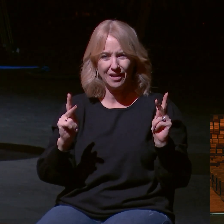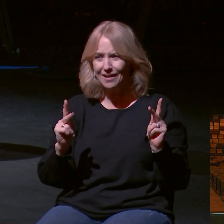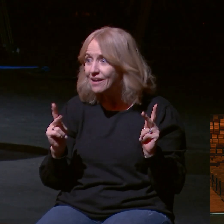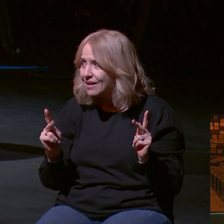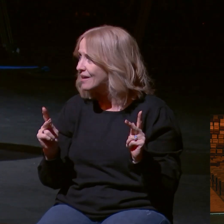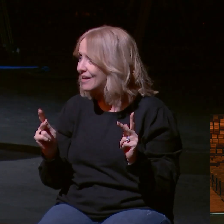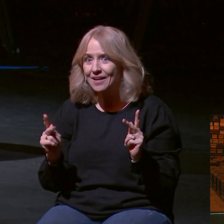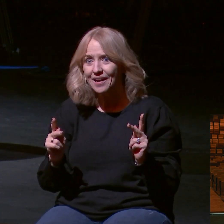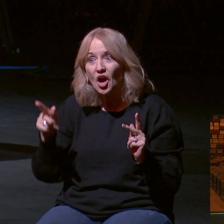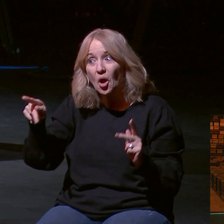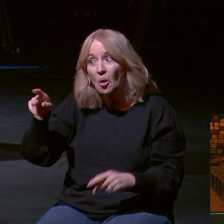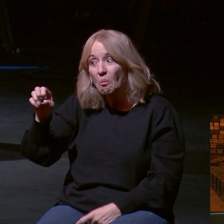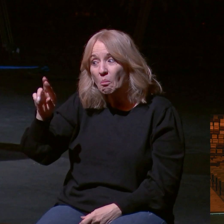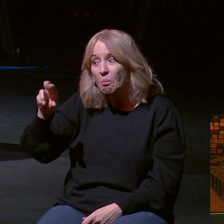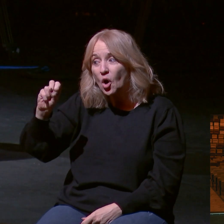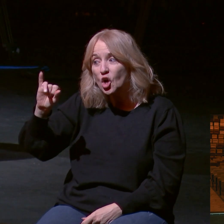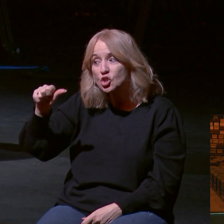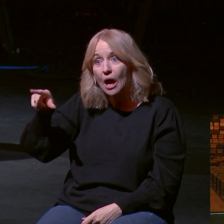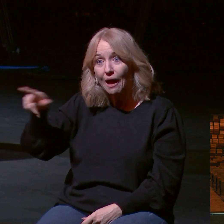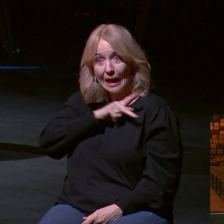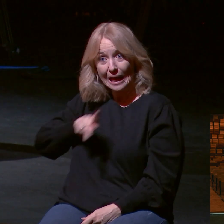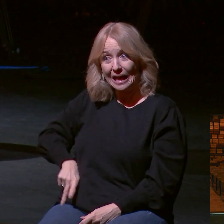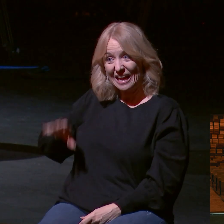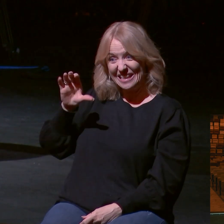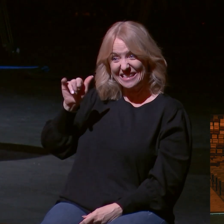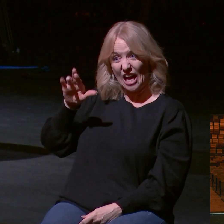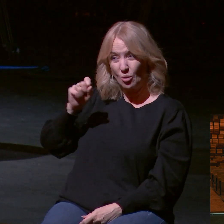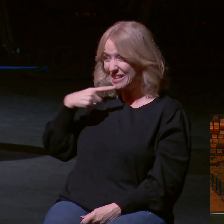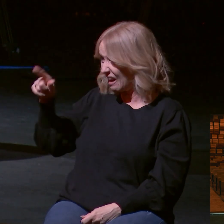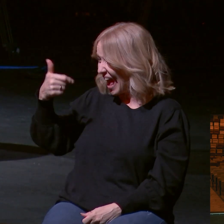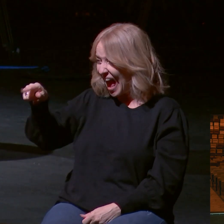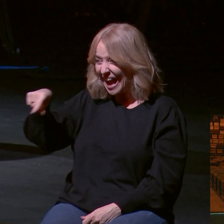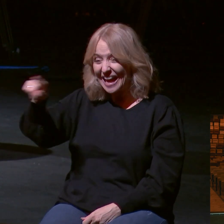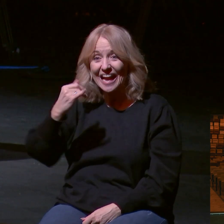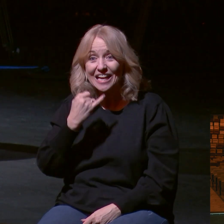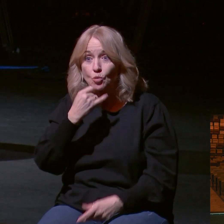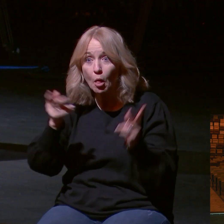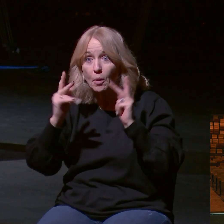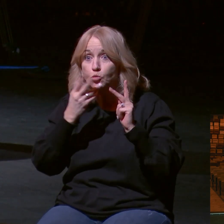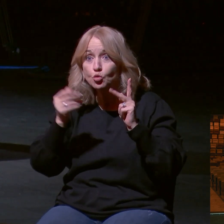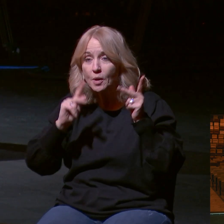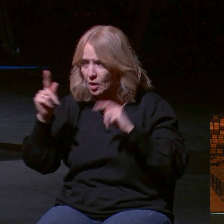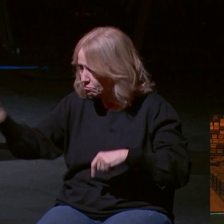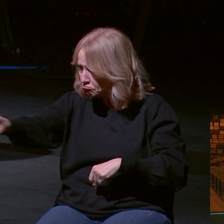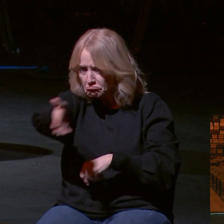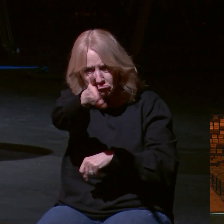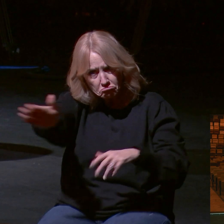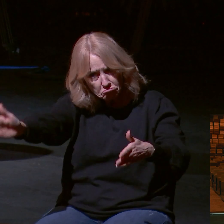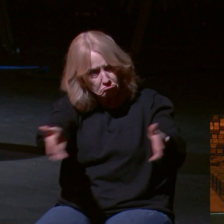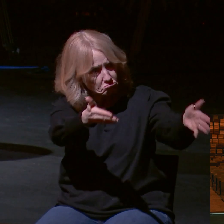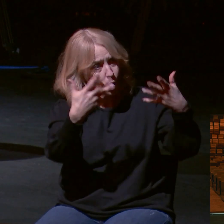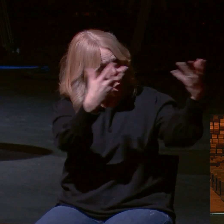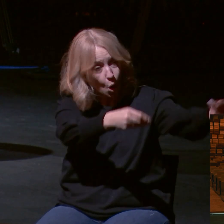in Babylon captivity to return to Jerusalem to build the temple, to rebuild the temple. And you can read Ezra chapter